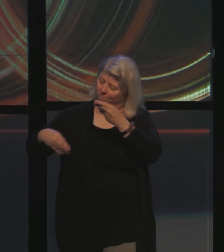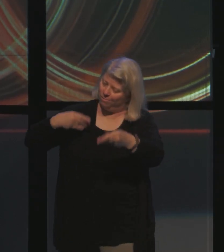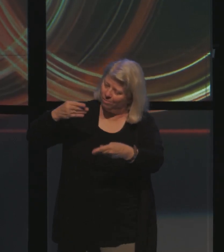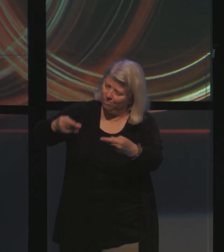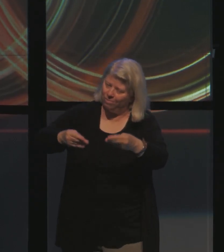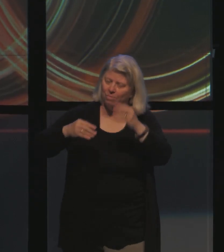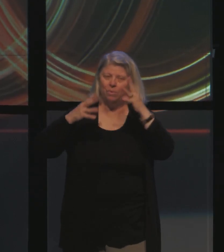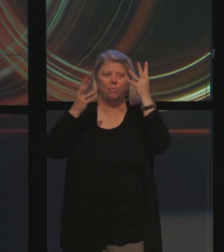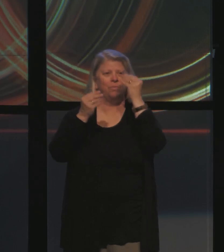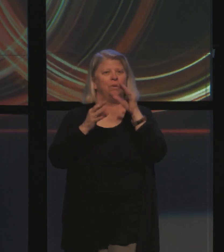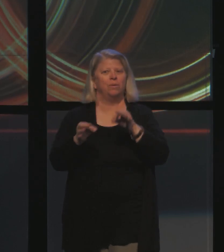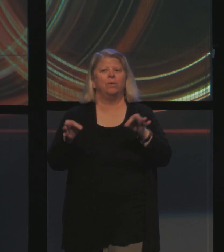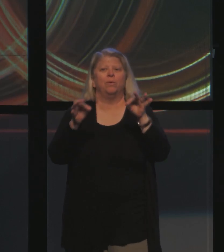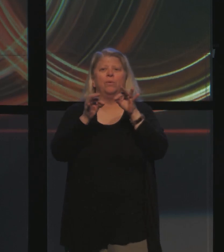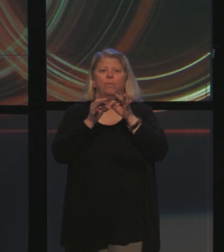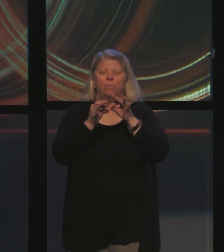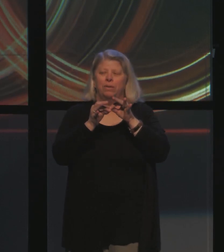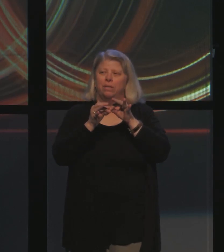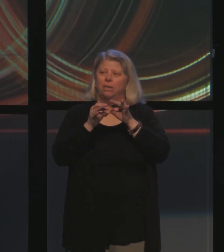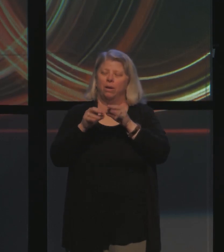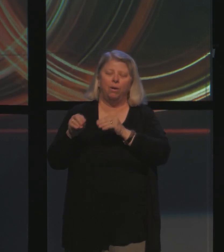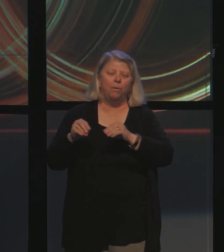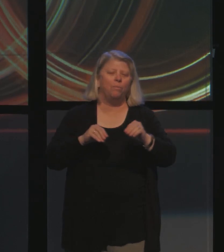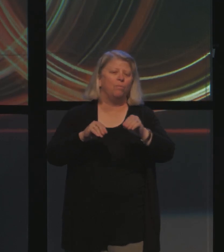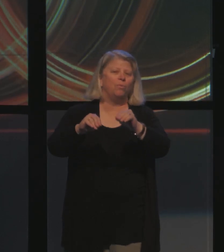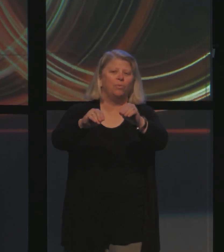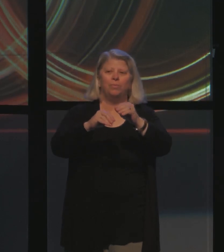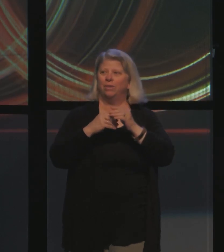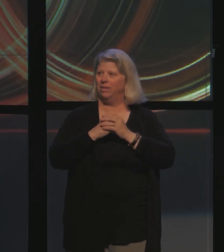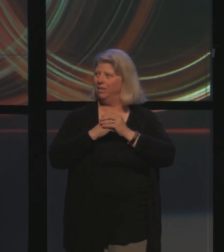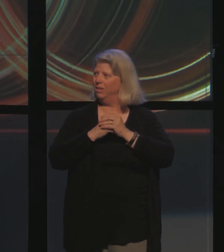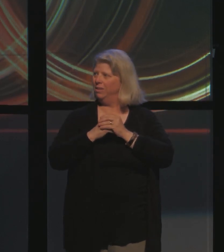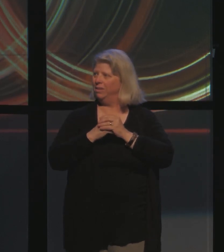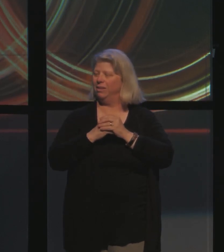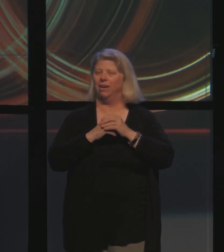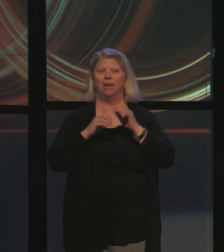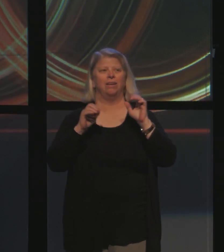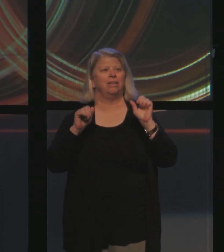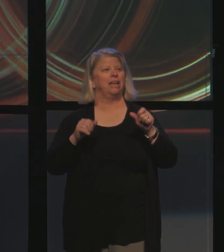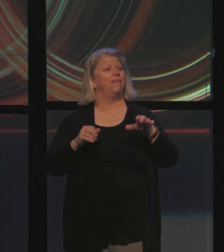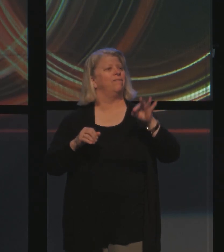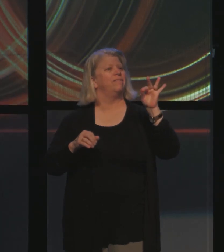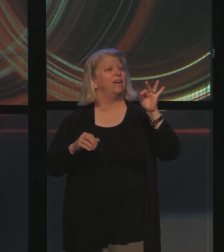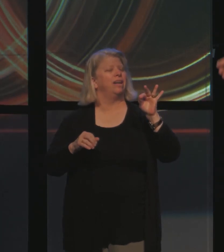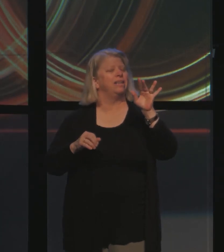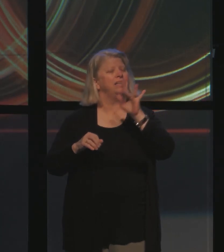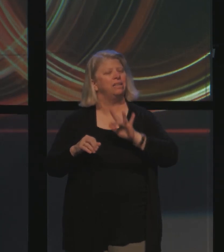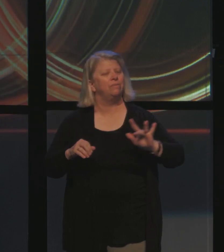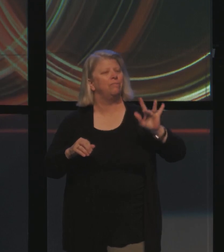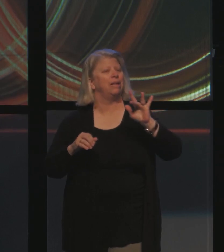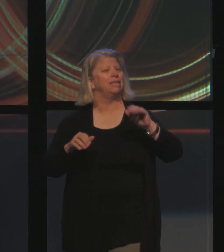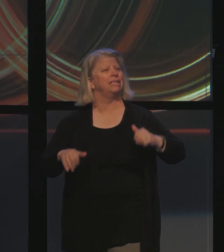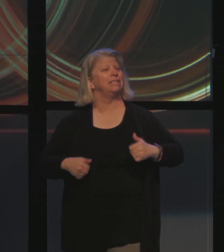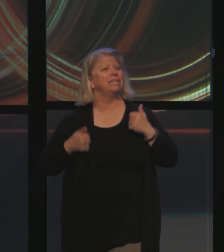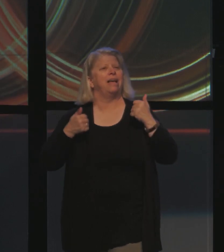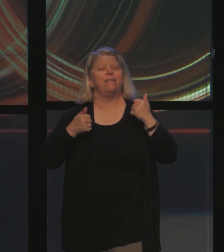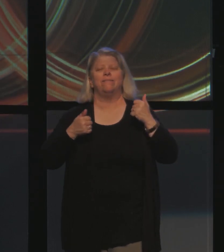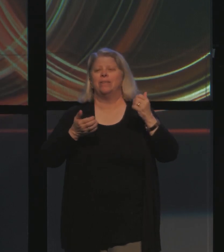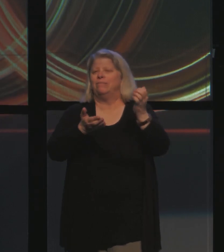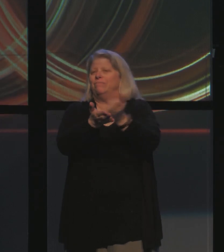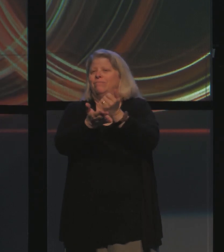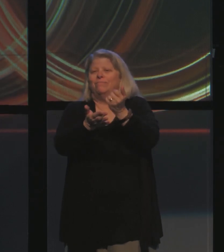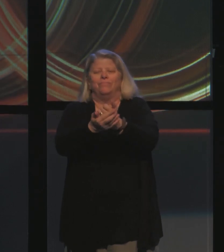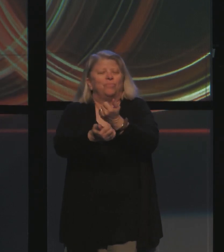about the beauty and the importance of movement. And I can find myself in that space of life to the fullest. I can find myself